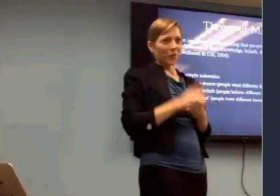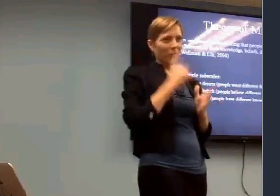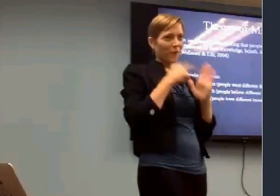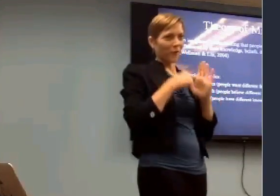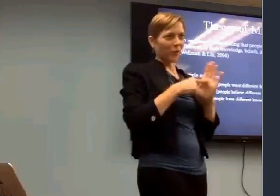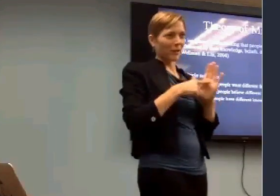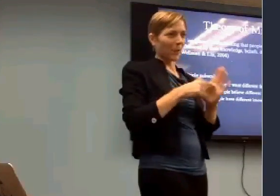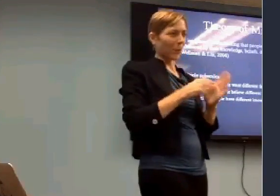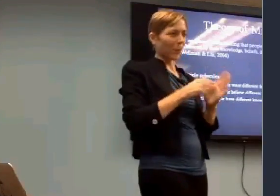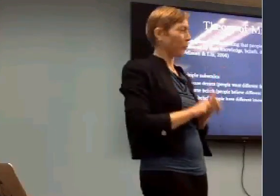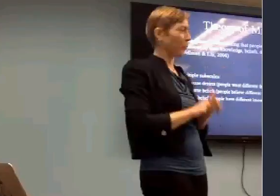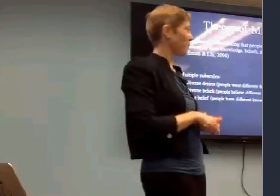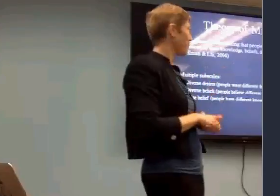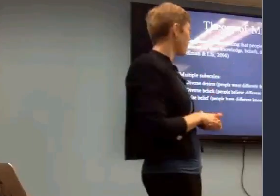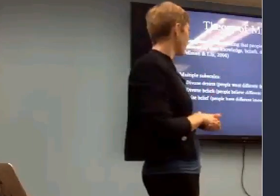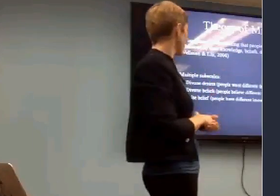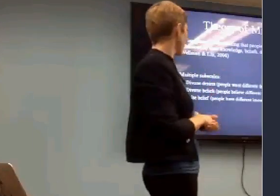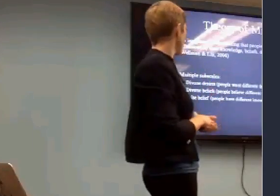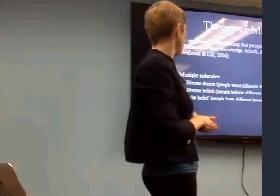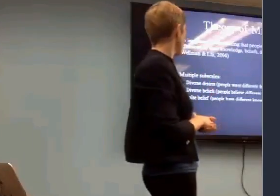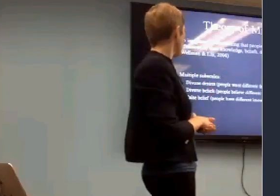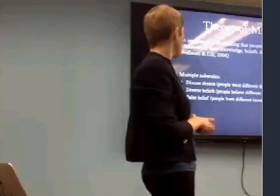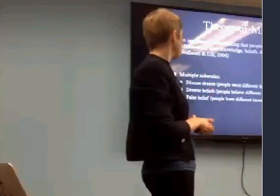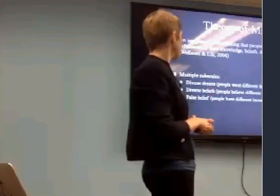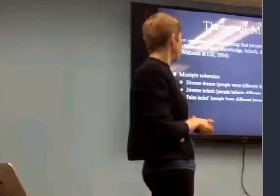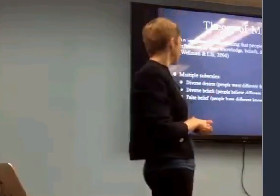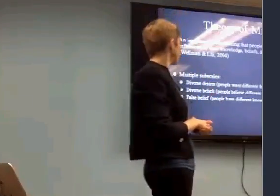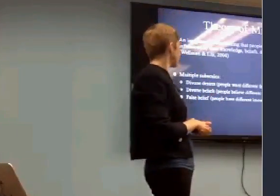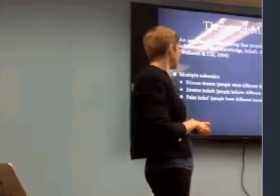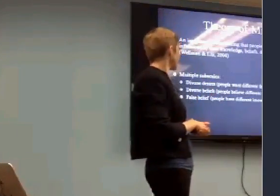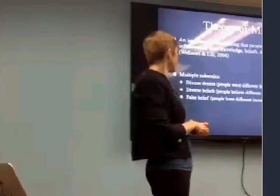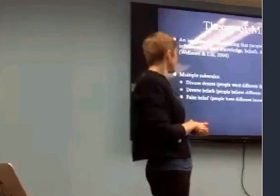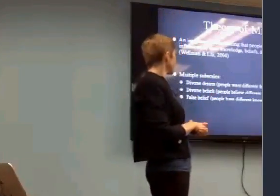that I might know something that they don't.